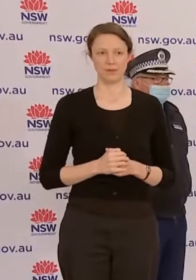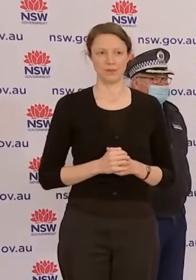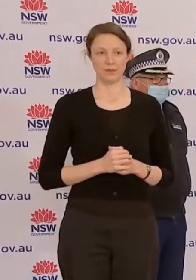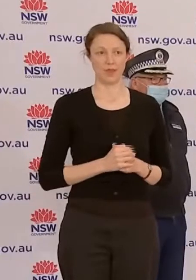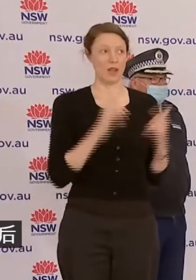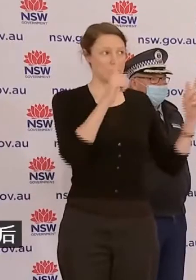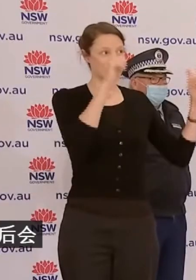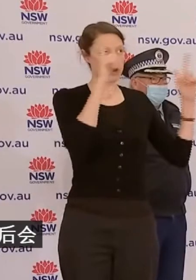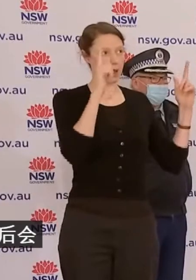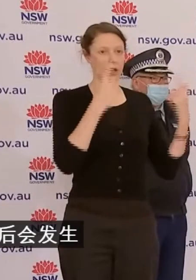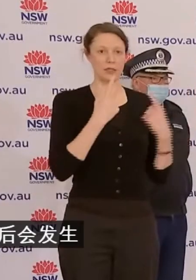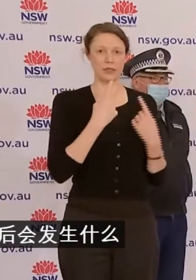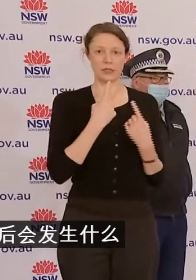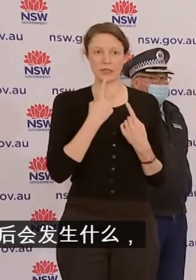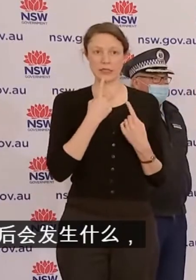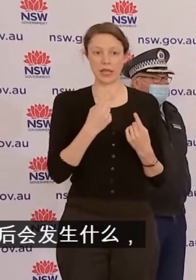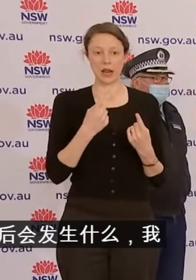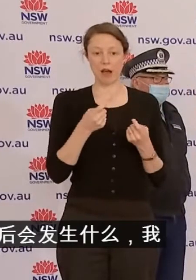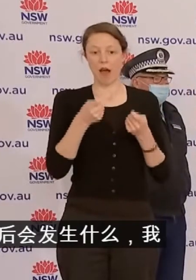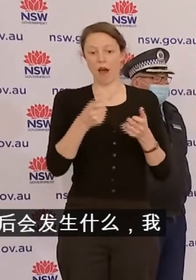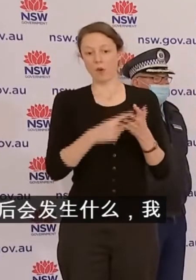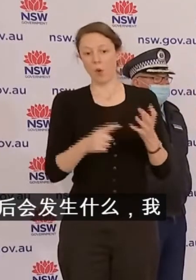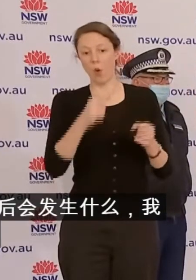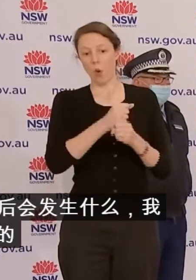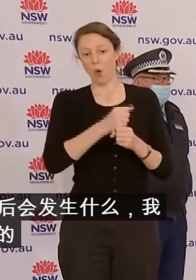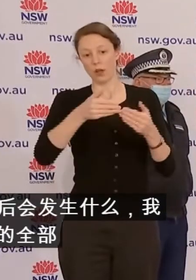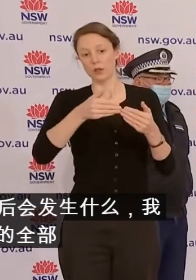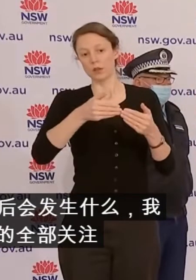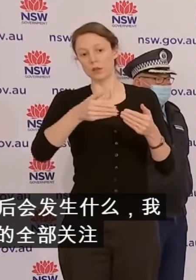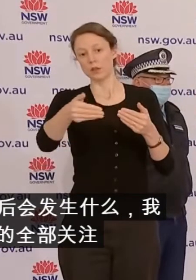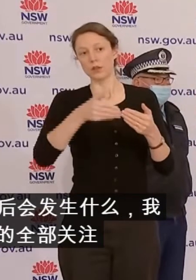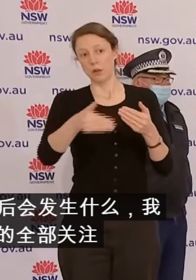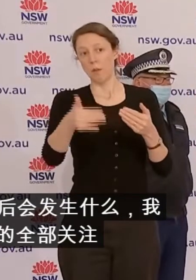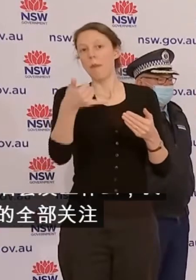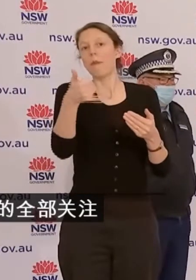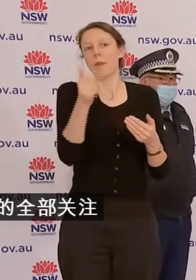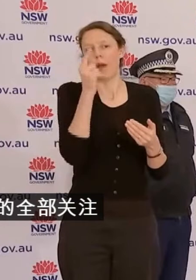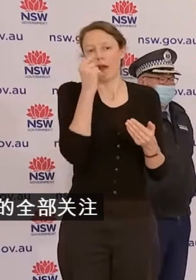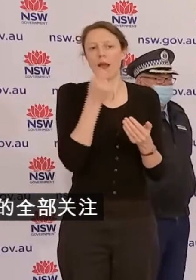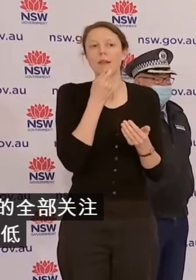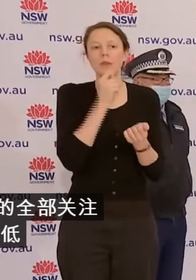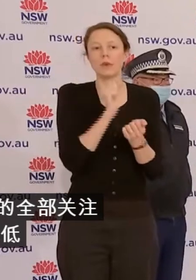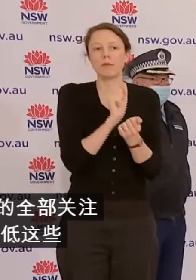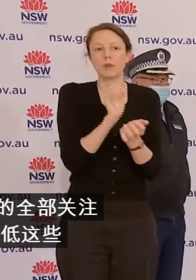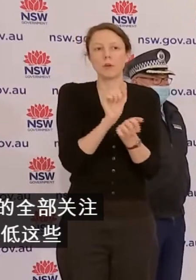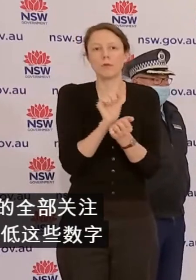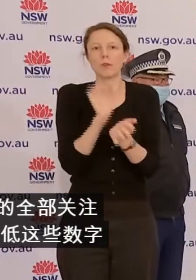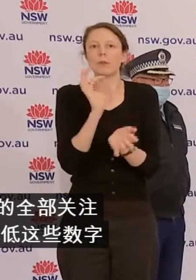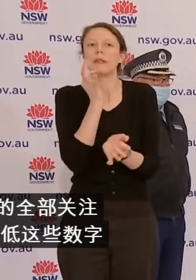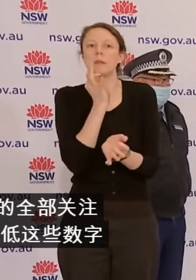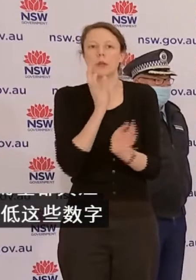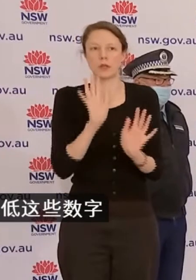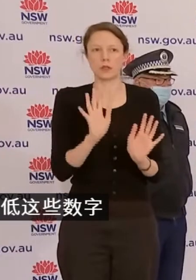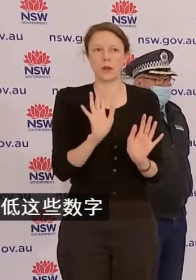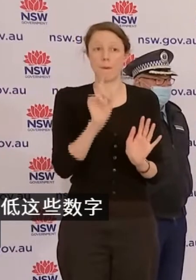as what will happen after August, my total focus and that of our team is working to drive these numbers